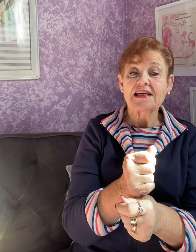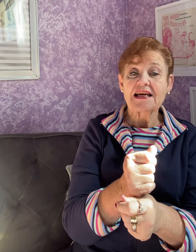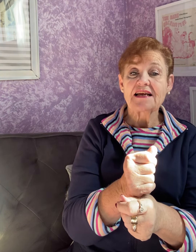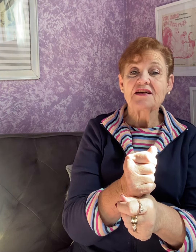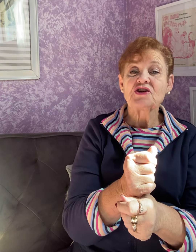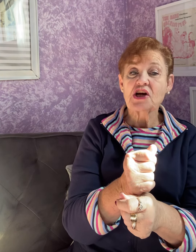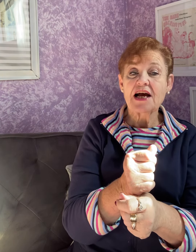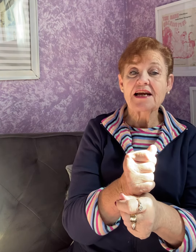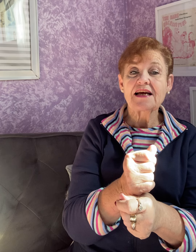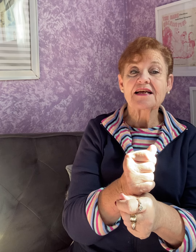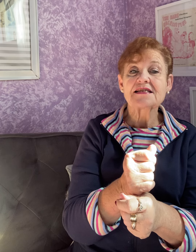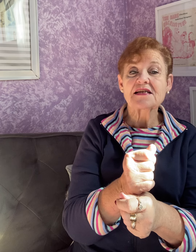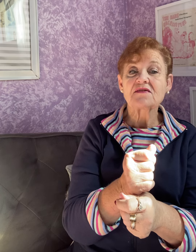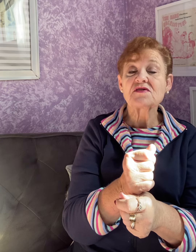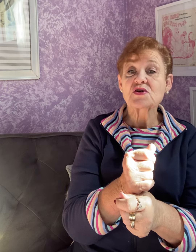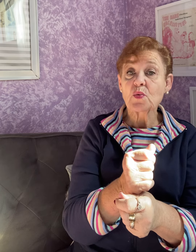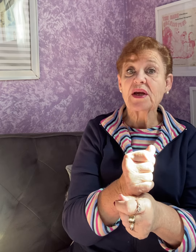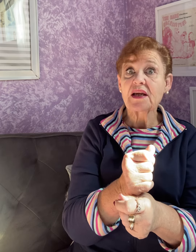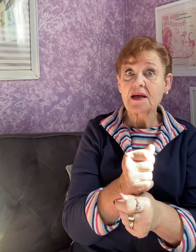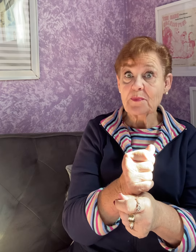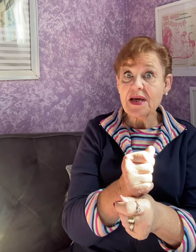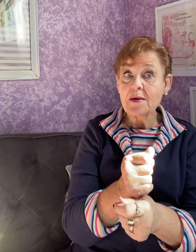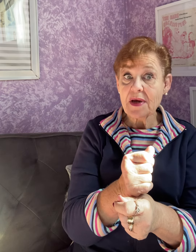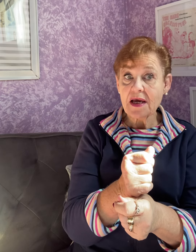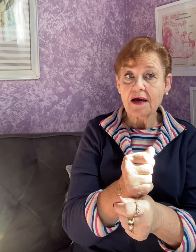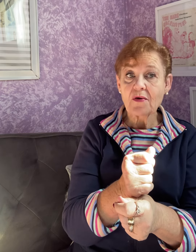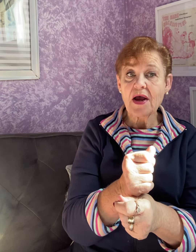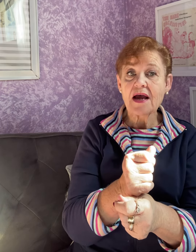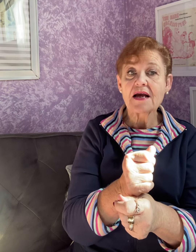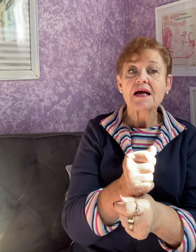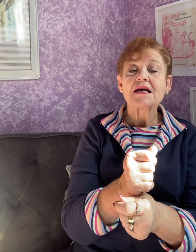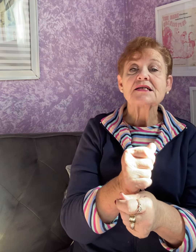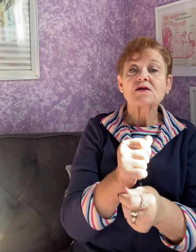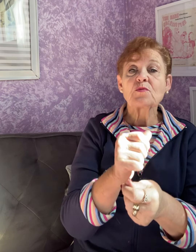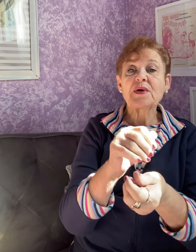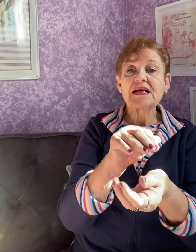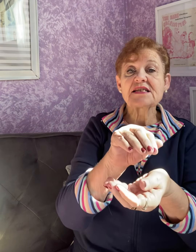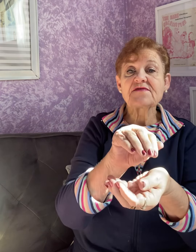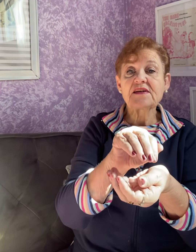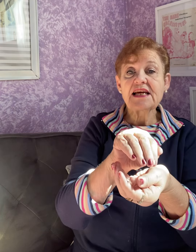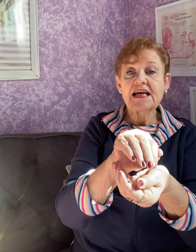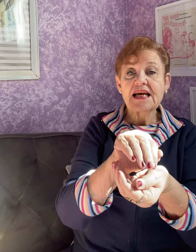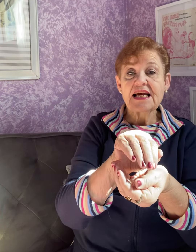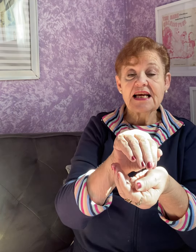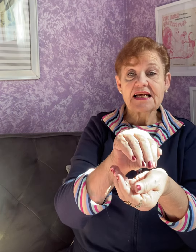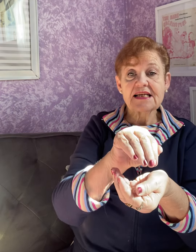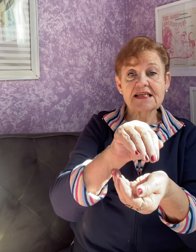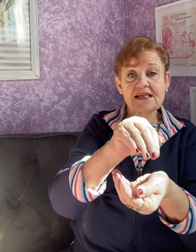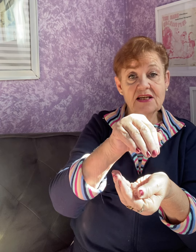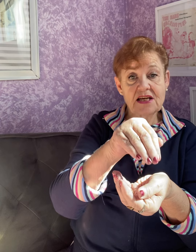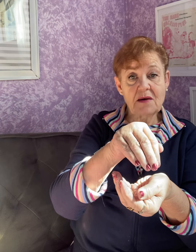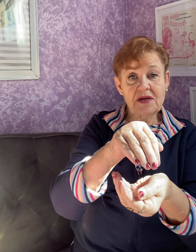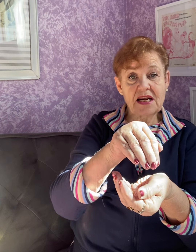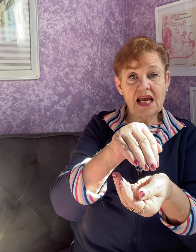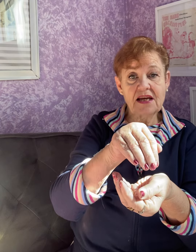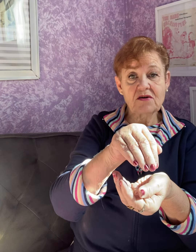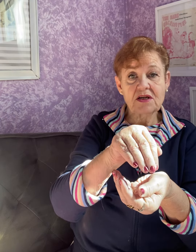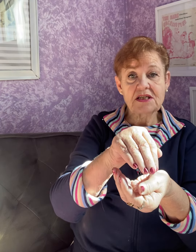peacefully shining instead of serenely beaming, okay? So peacefully is dominant hand on